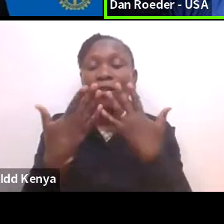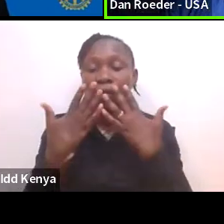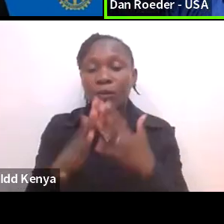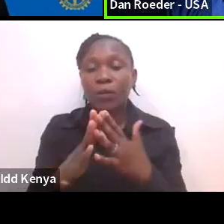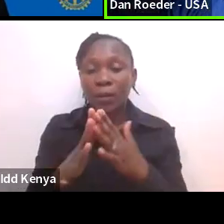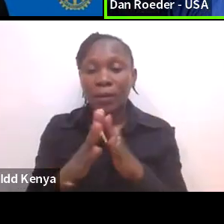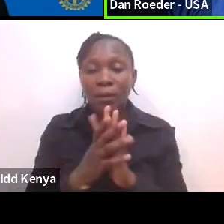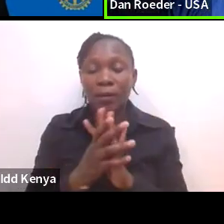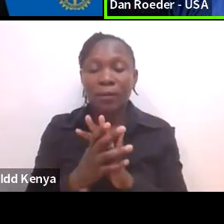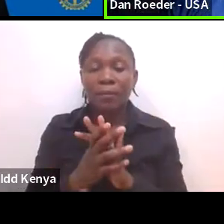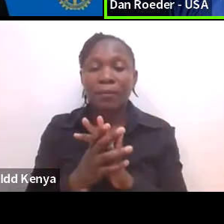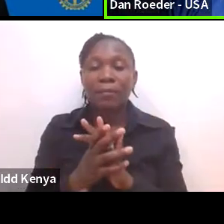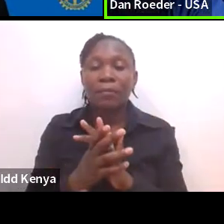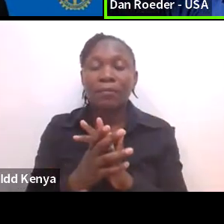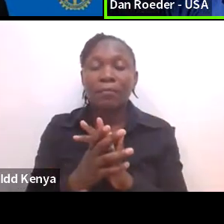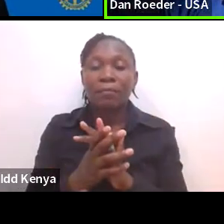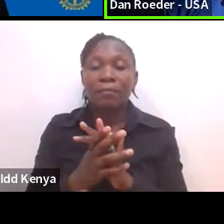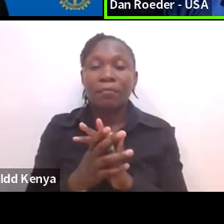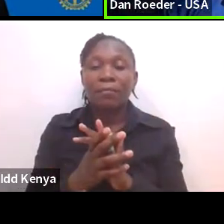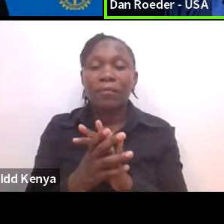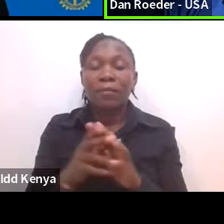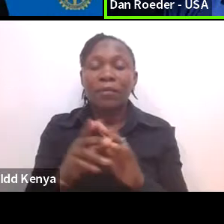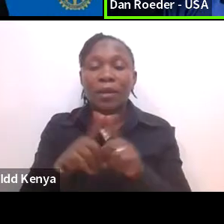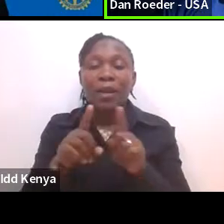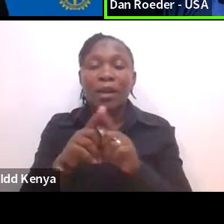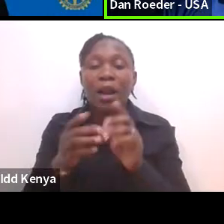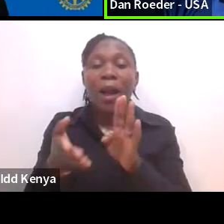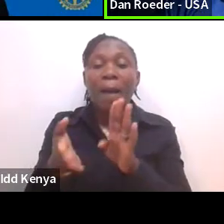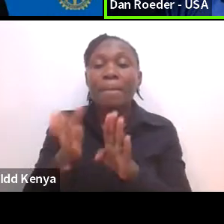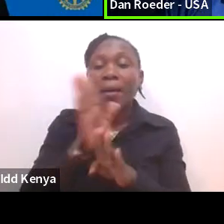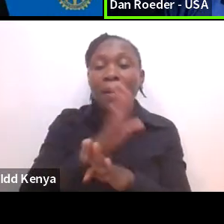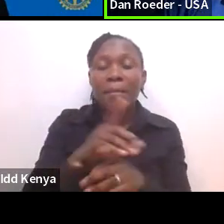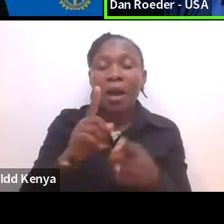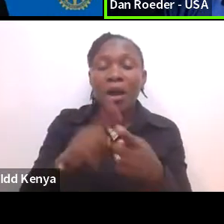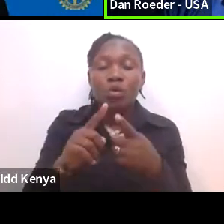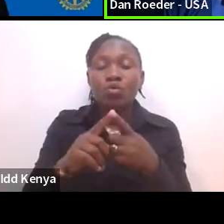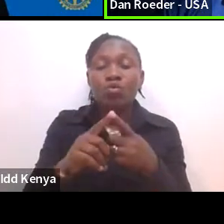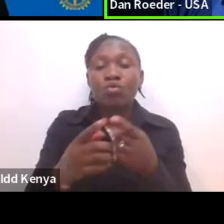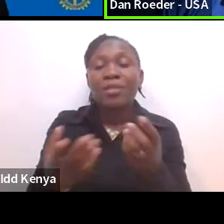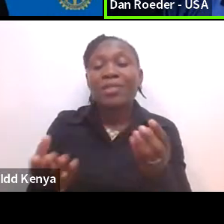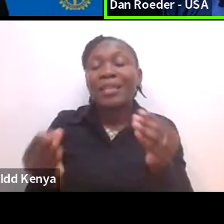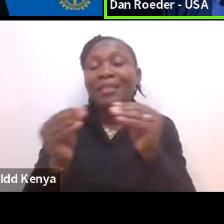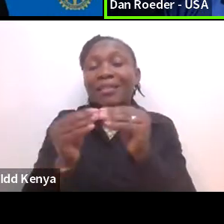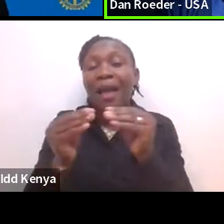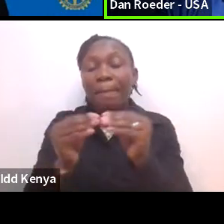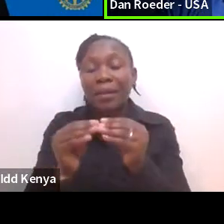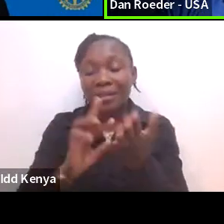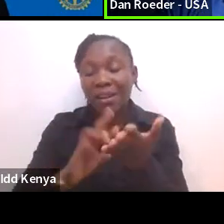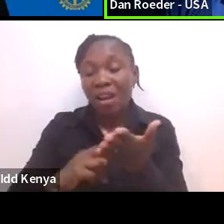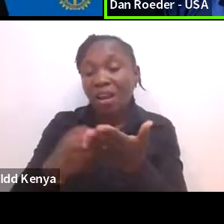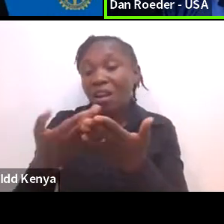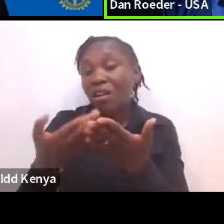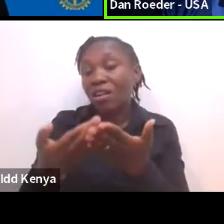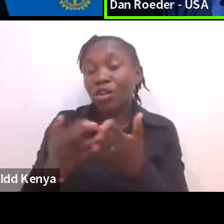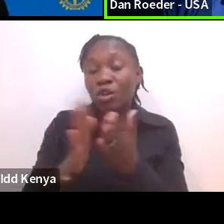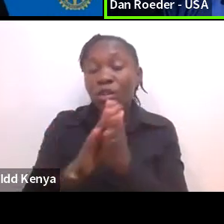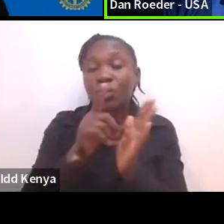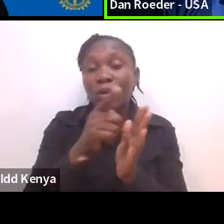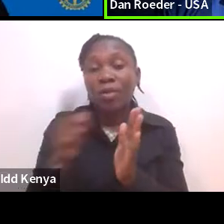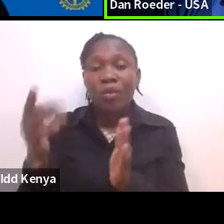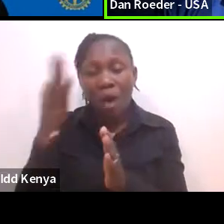Dr. Myrie, that coming back to discernment of the resources around you, because I know that looks different for